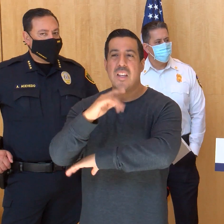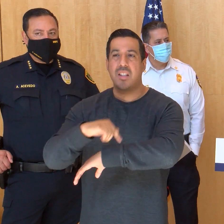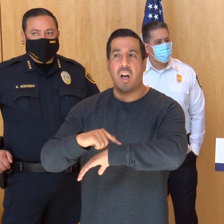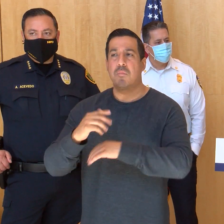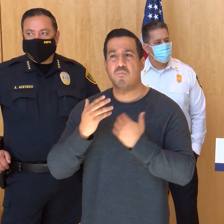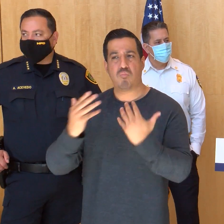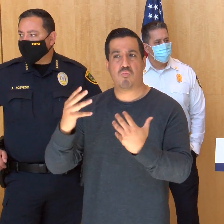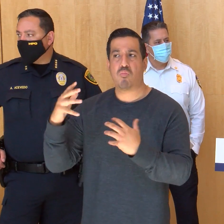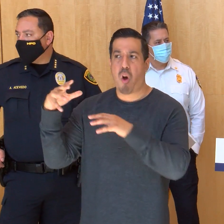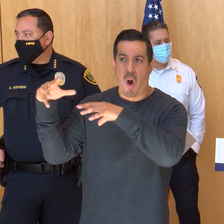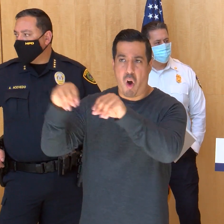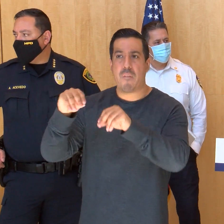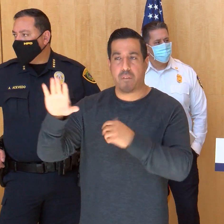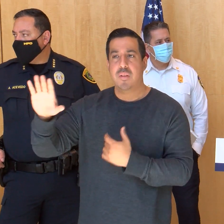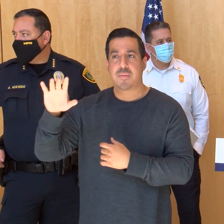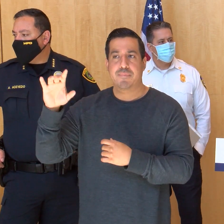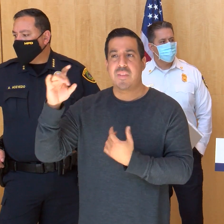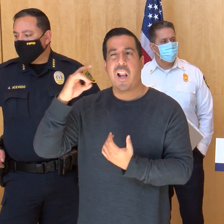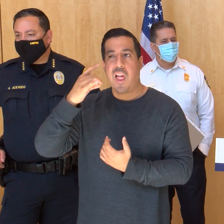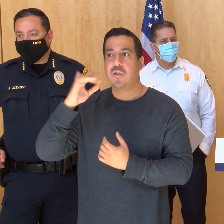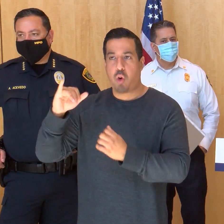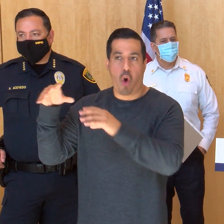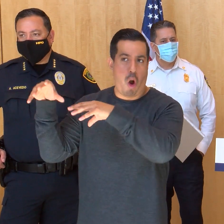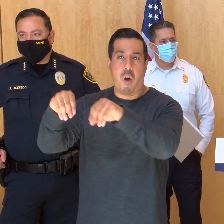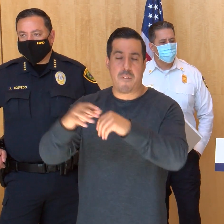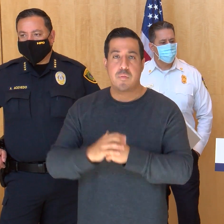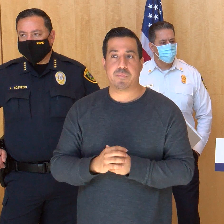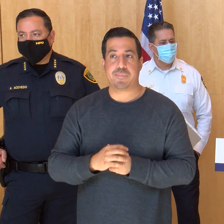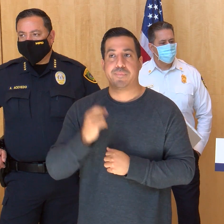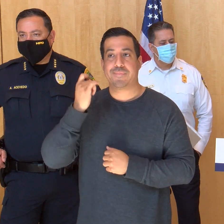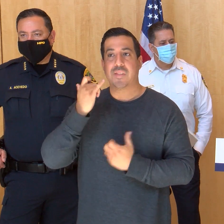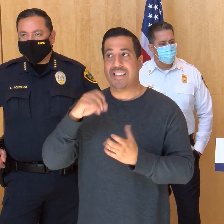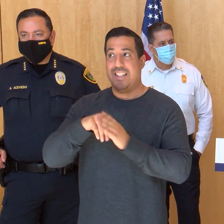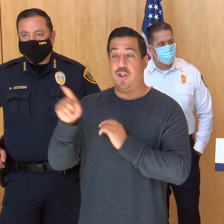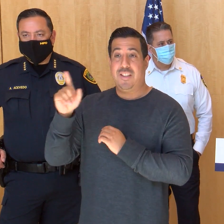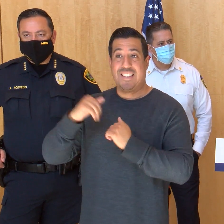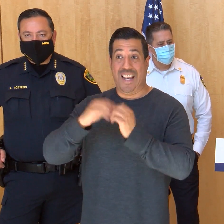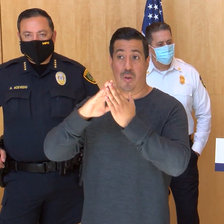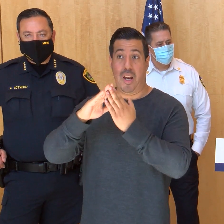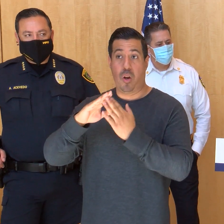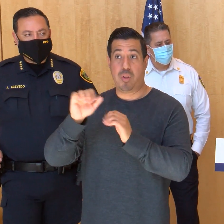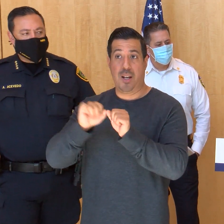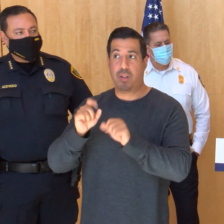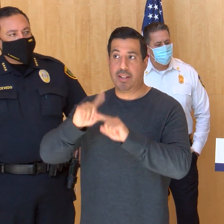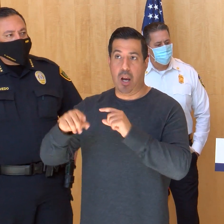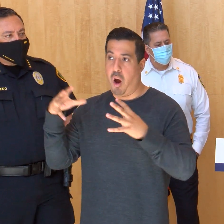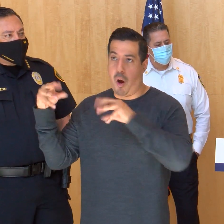to turn off those lights. With respect to the downtown area, you can't turn everything